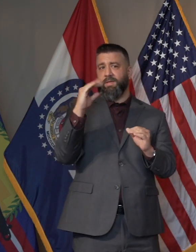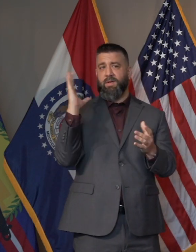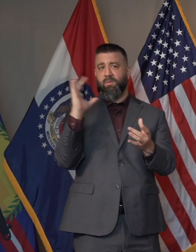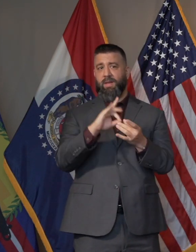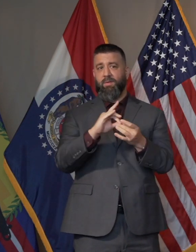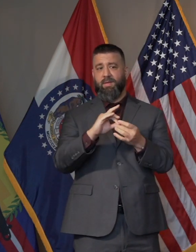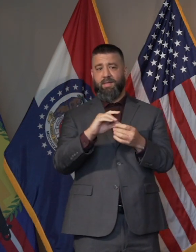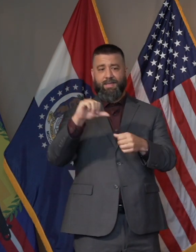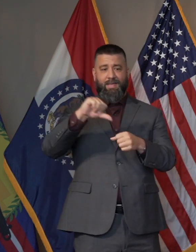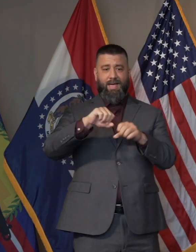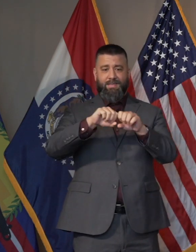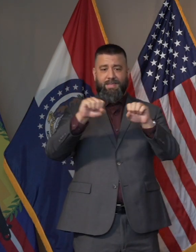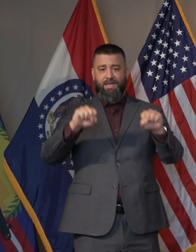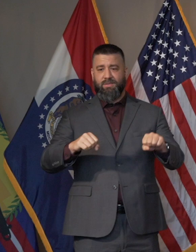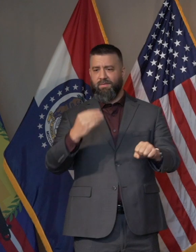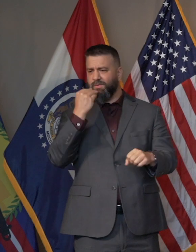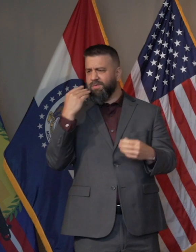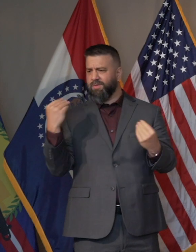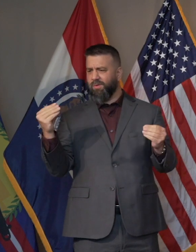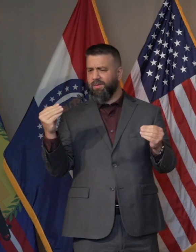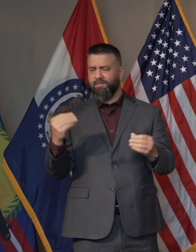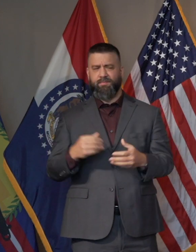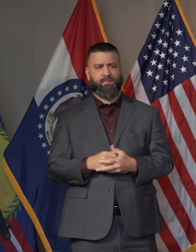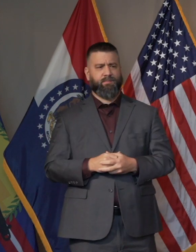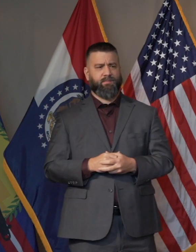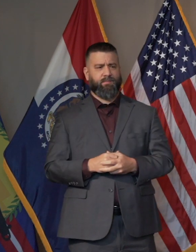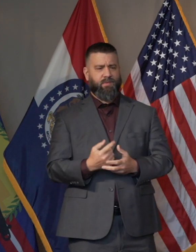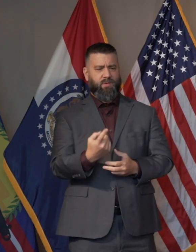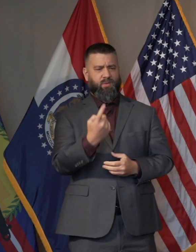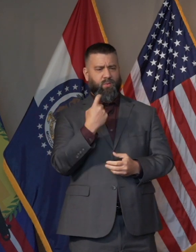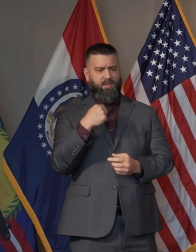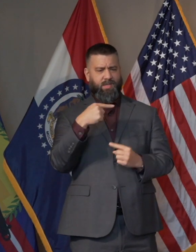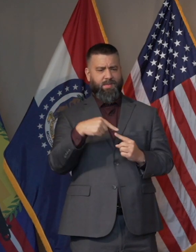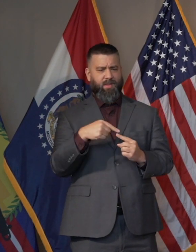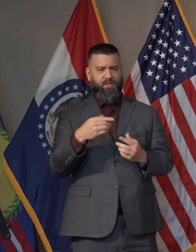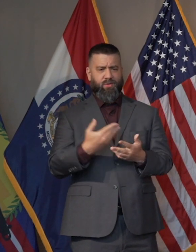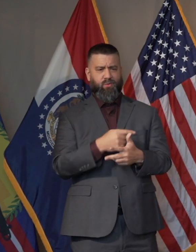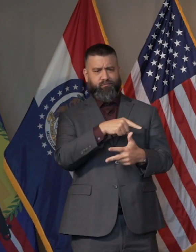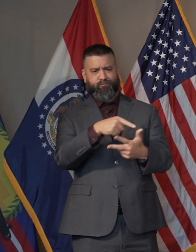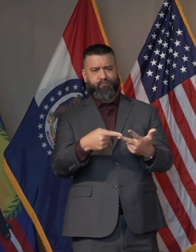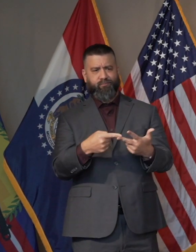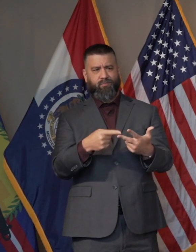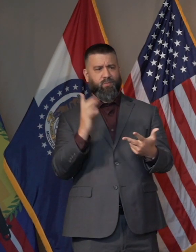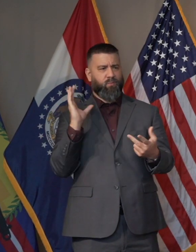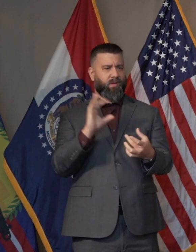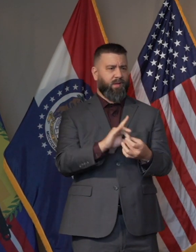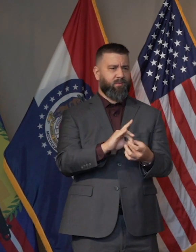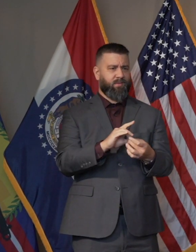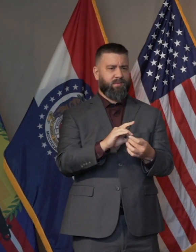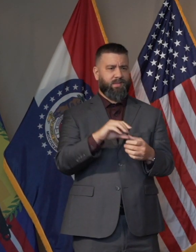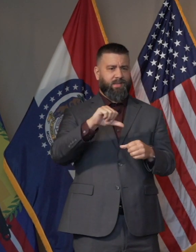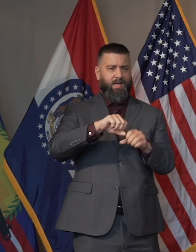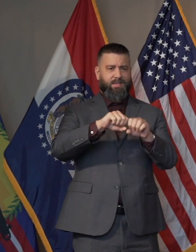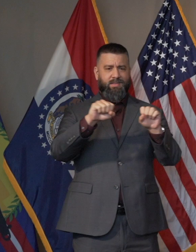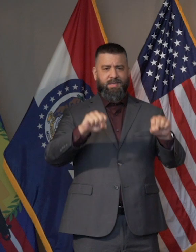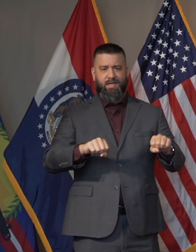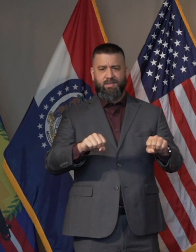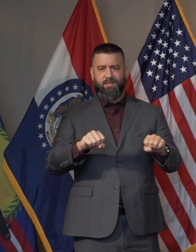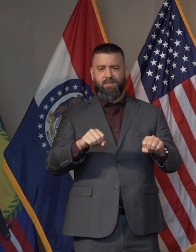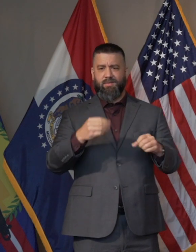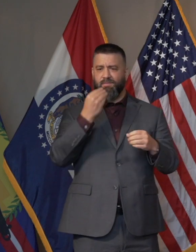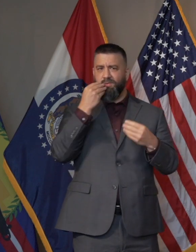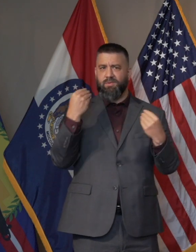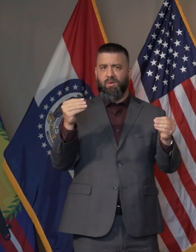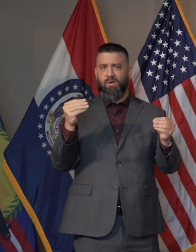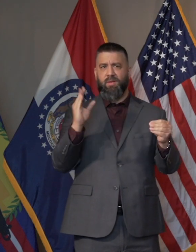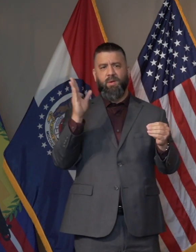stores? The question about this restriction not applying to gas stations and grocery stores. There's gonna be more than 10